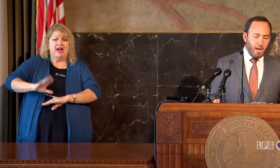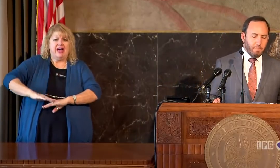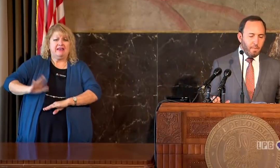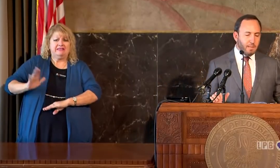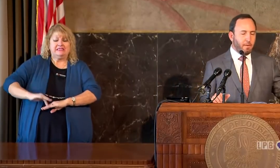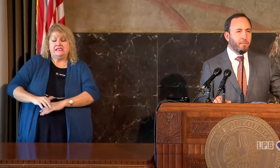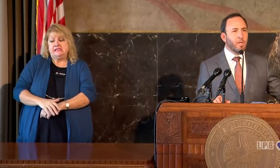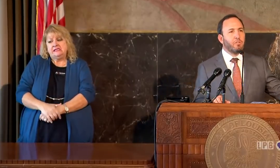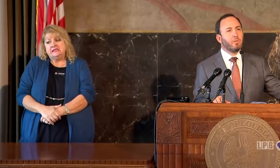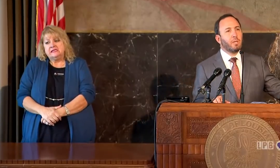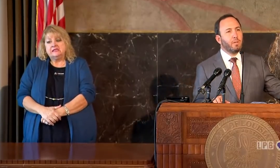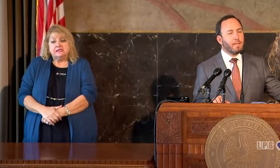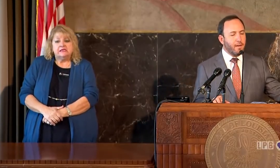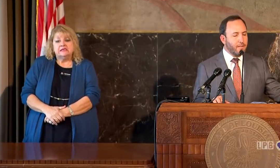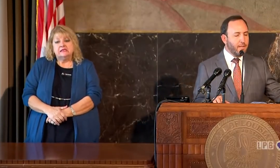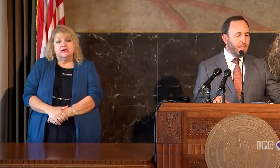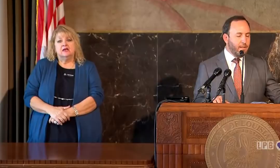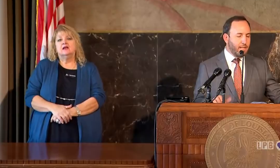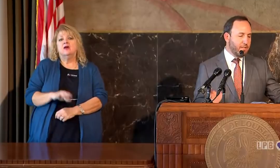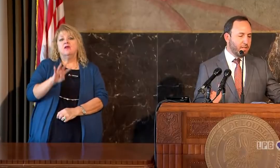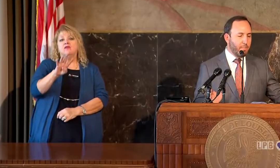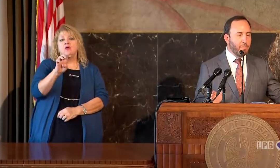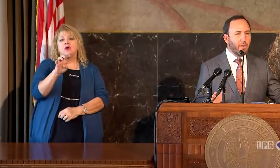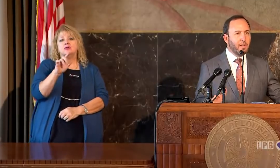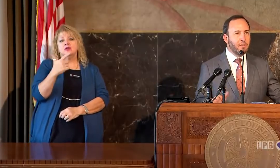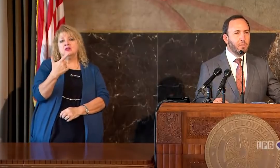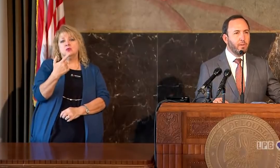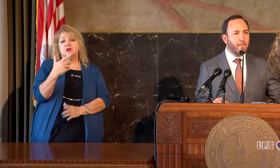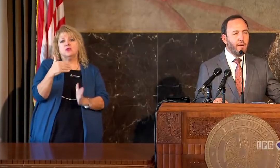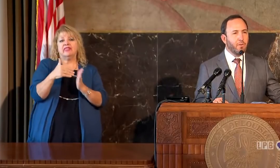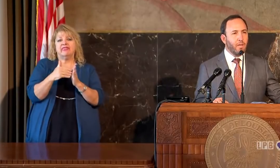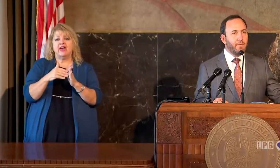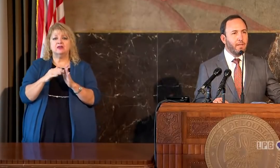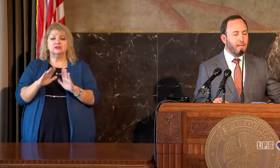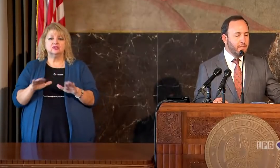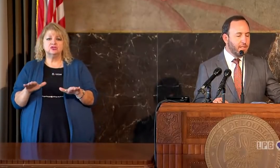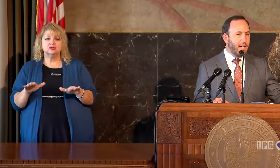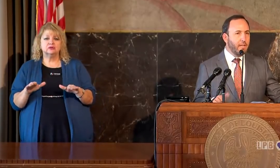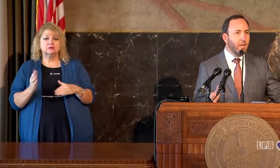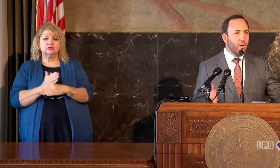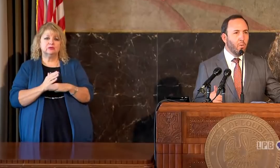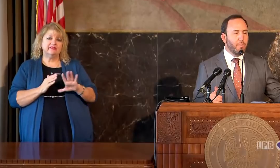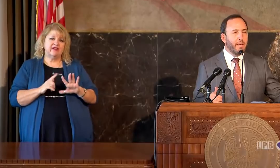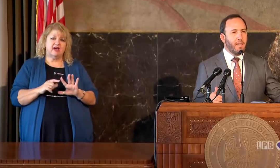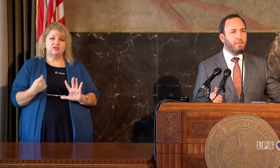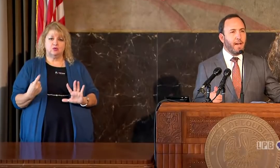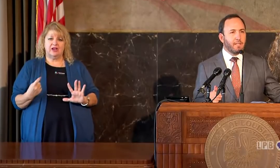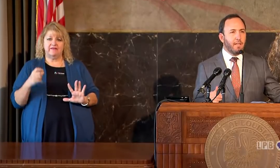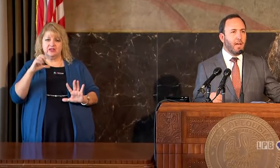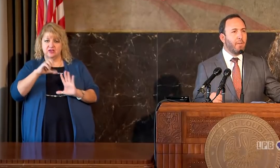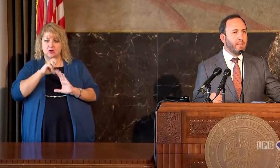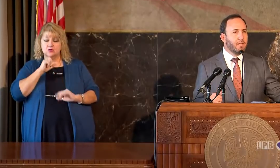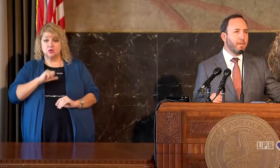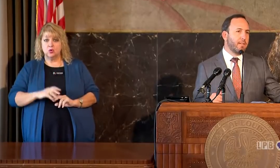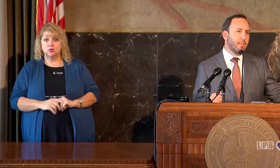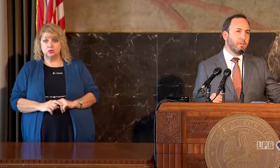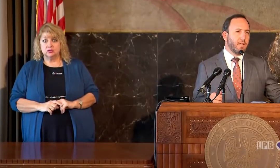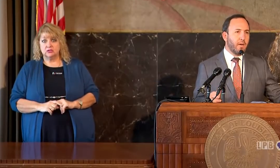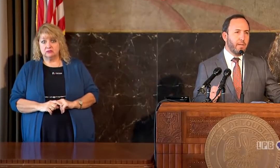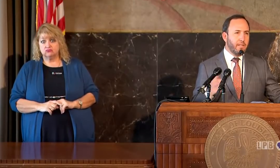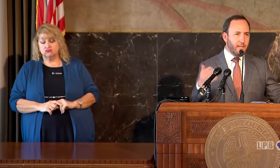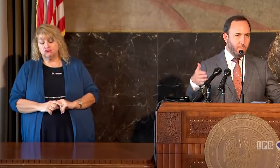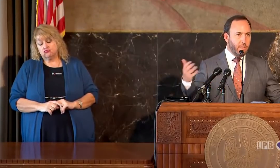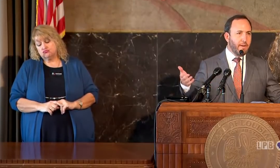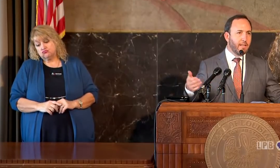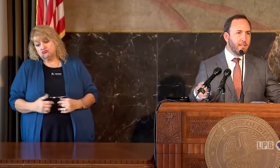Yeah, it's about 421,000 kids. That's just the population between 5 to 11 in the state. We'll be getting vaccine allotments, very similar